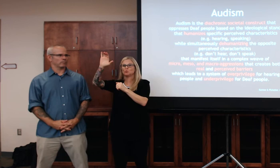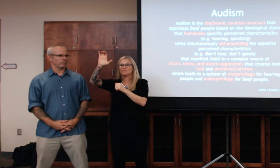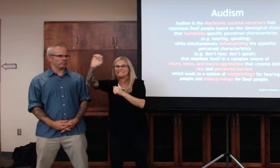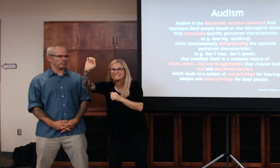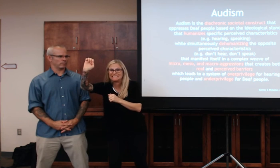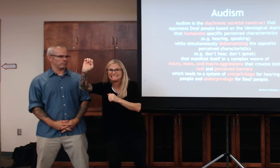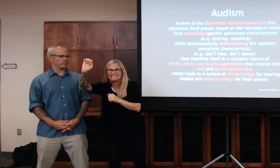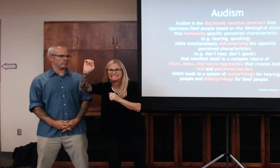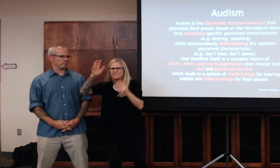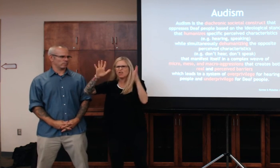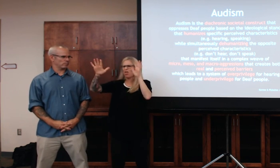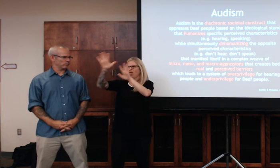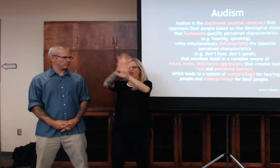term for prejudice.